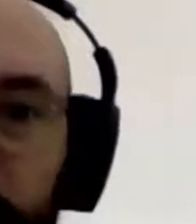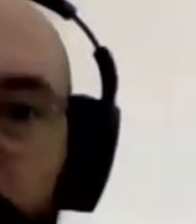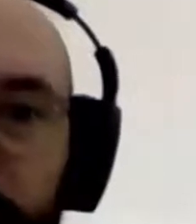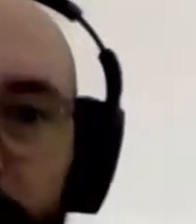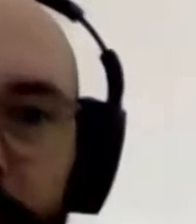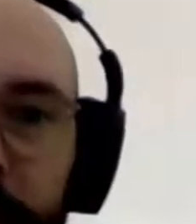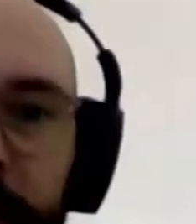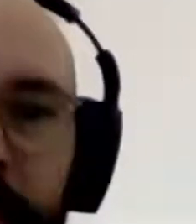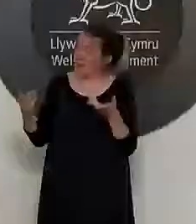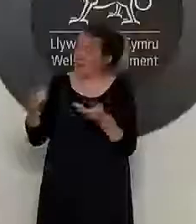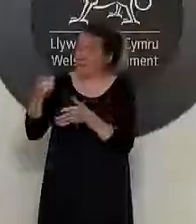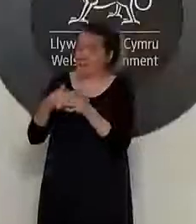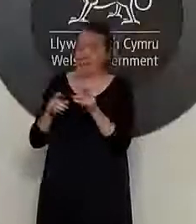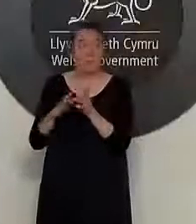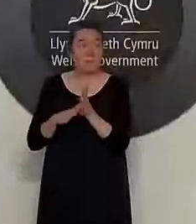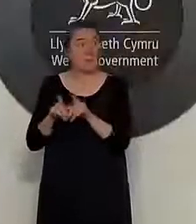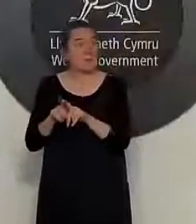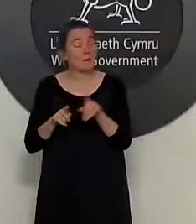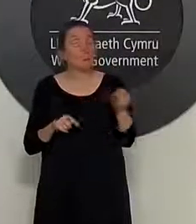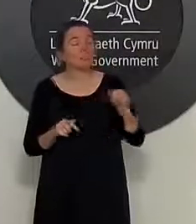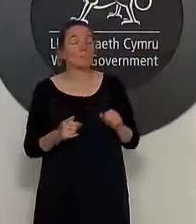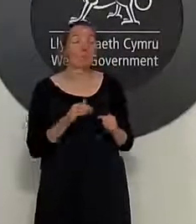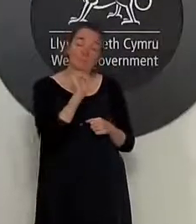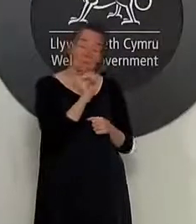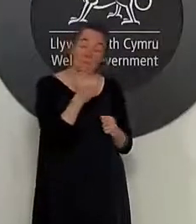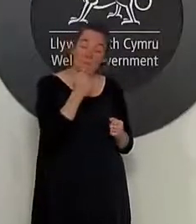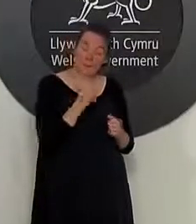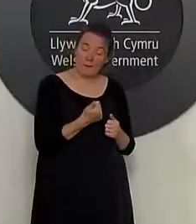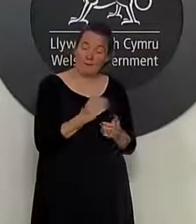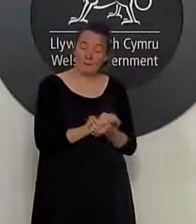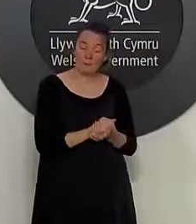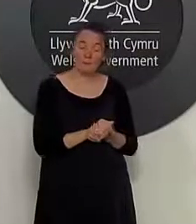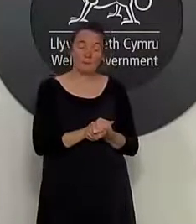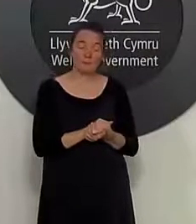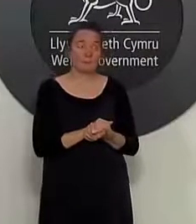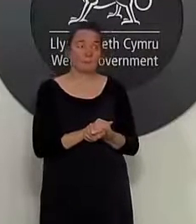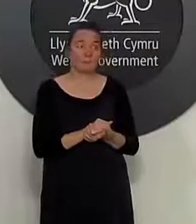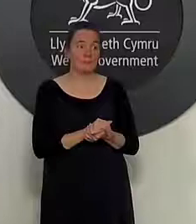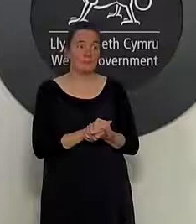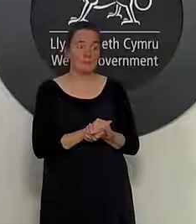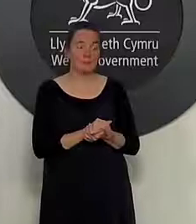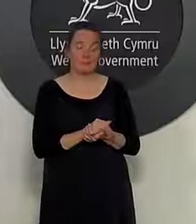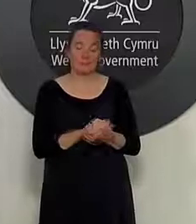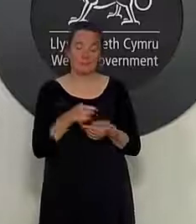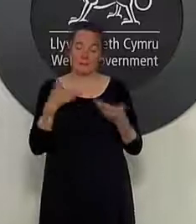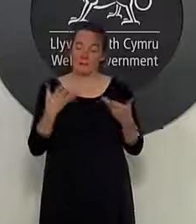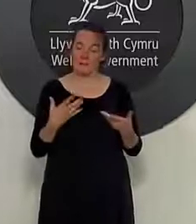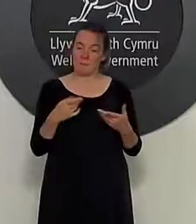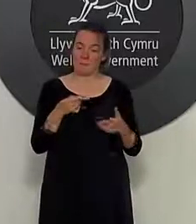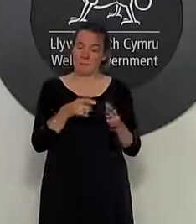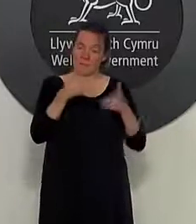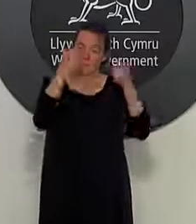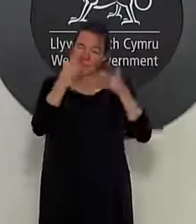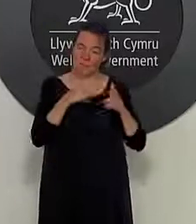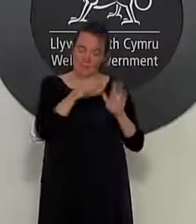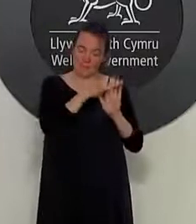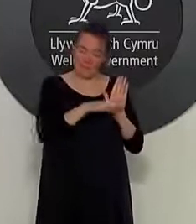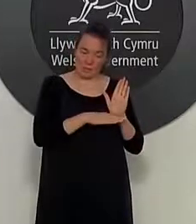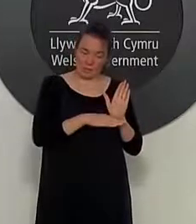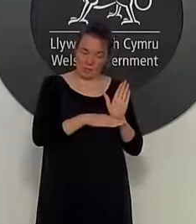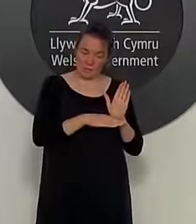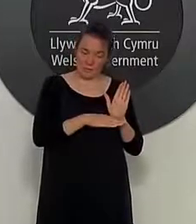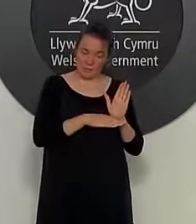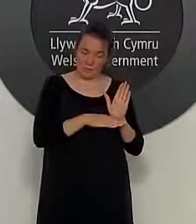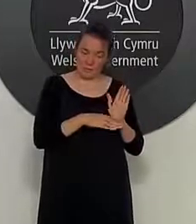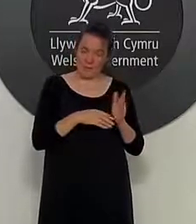well, Mr. Price. Yes, of course. So under the terms of the existing legislation and the legislation